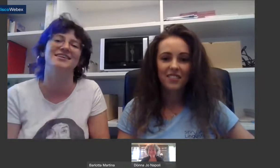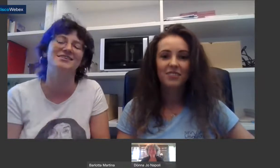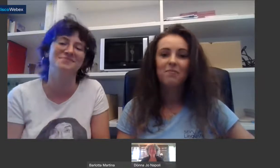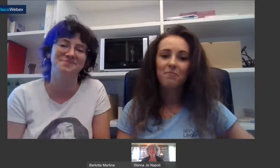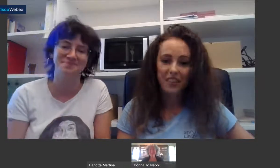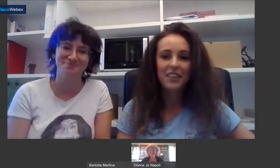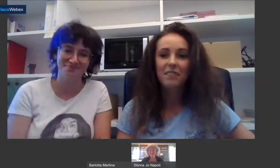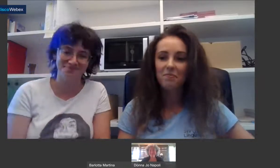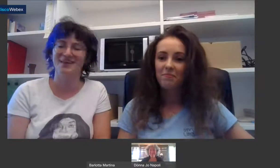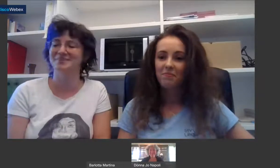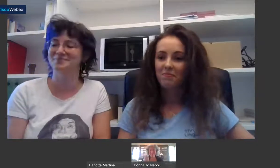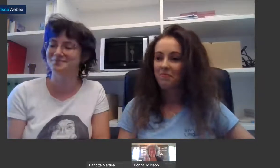added. Yeah. Super.